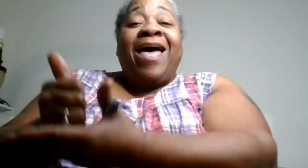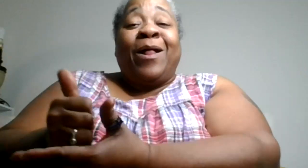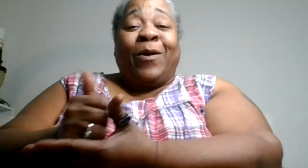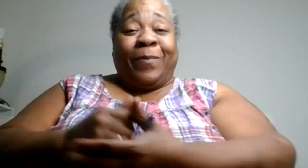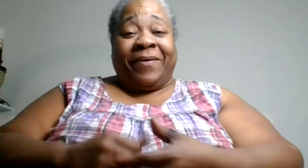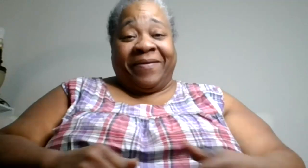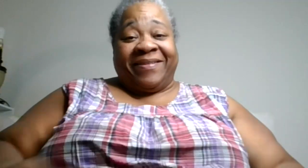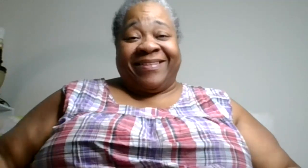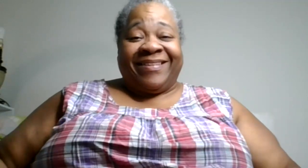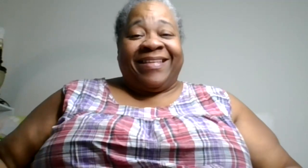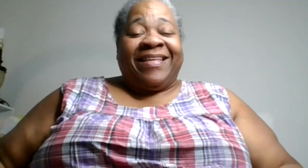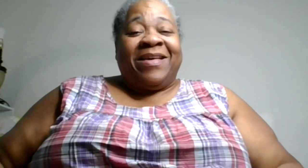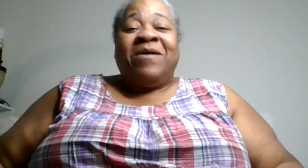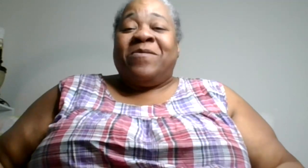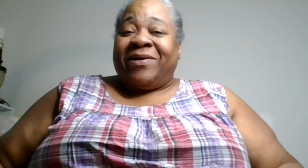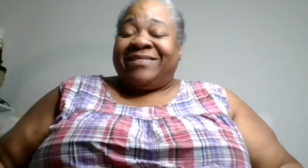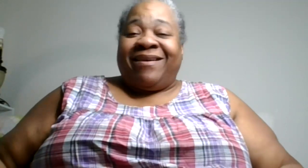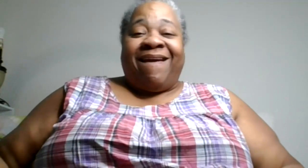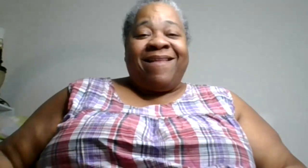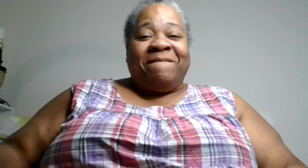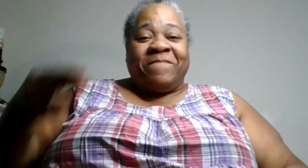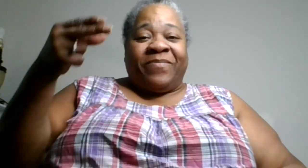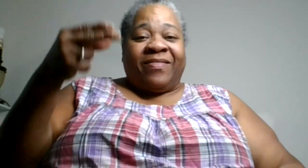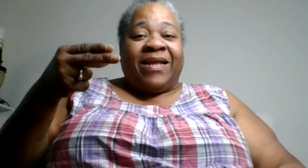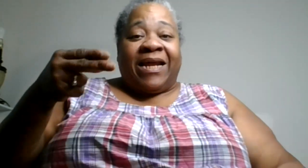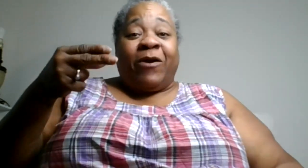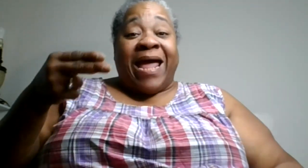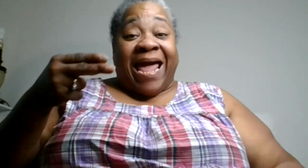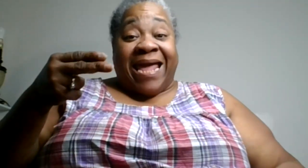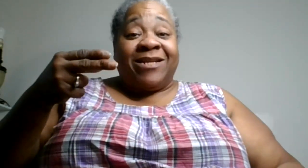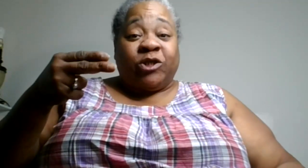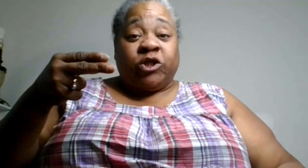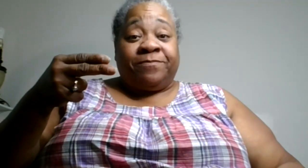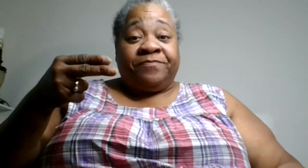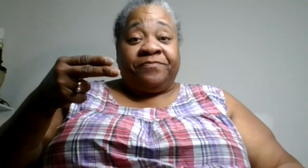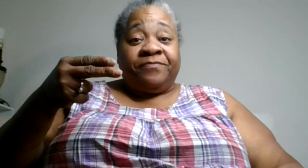Help. Once again, the letter H.